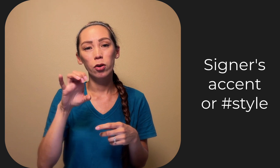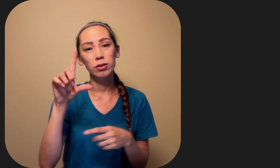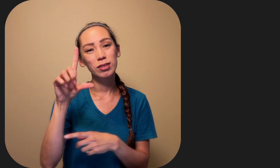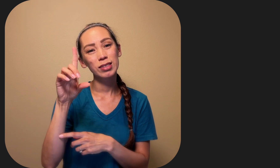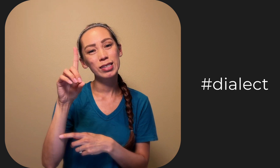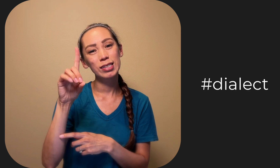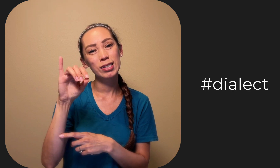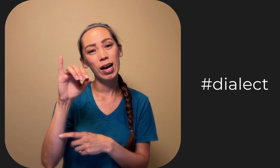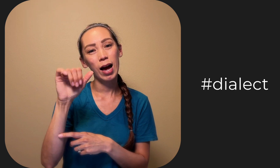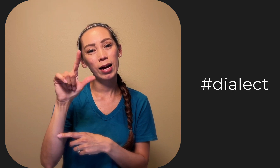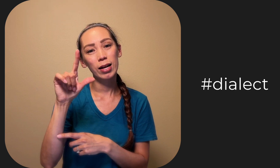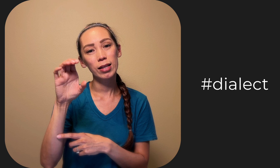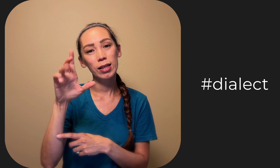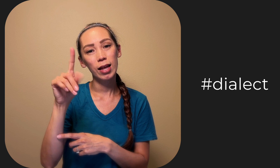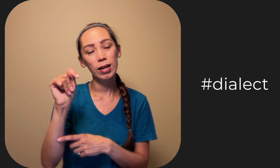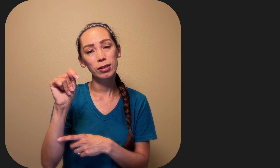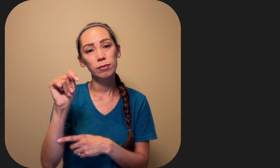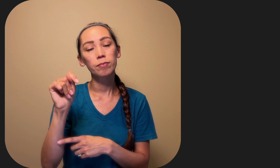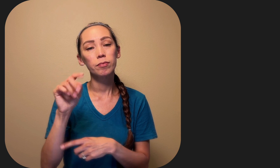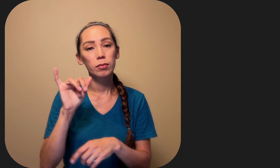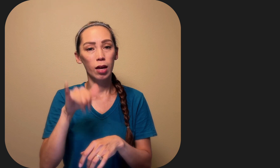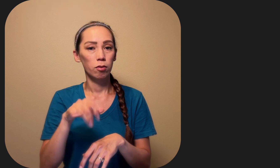work.